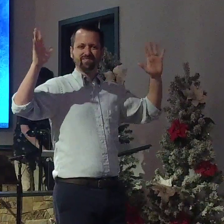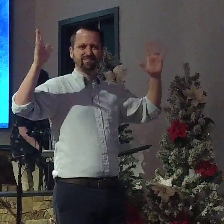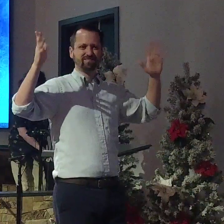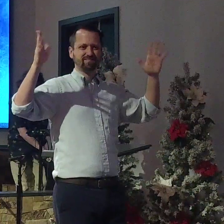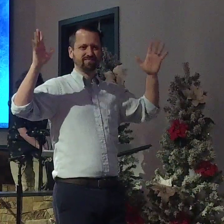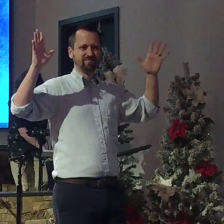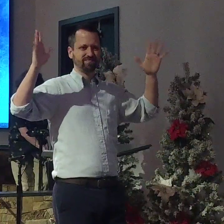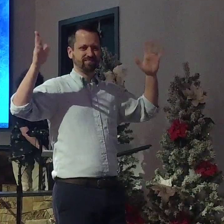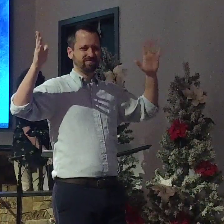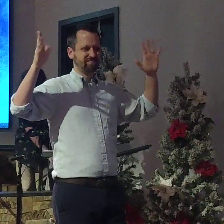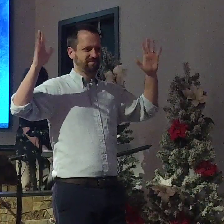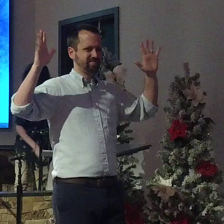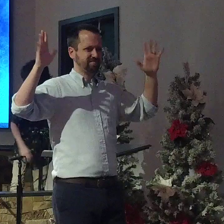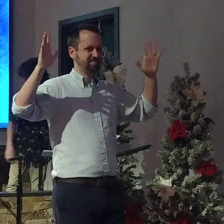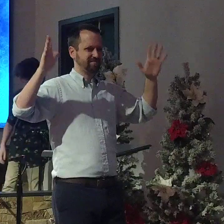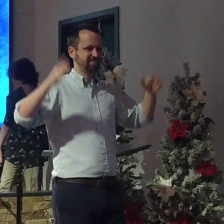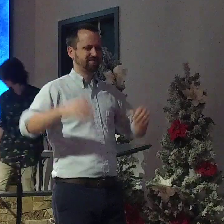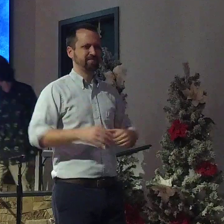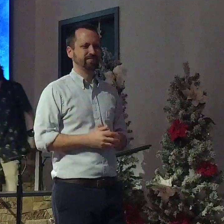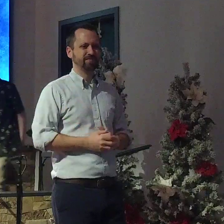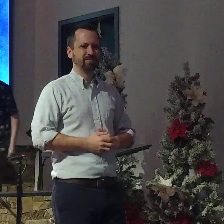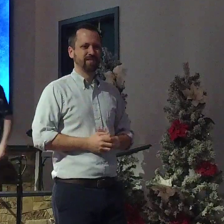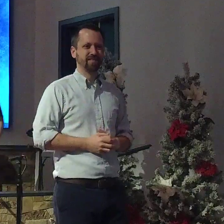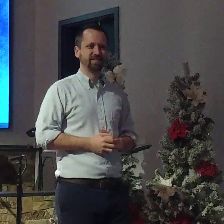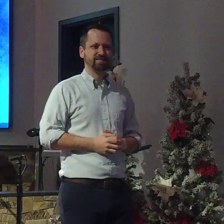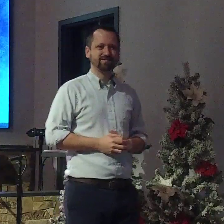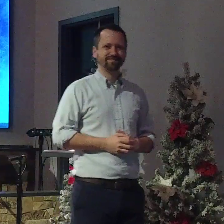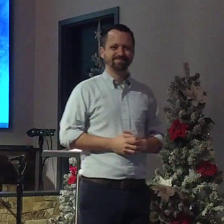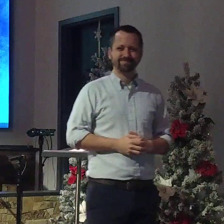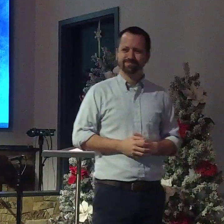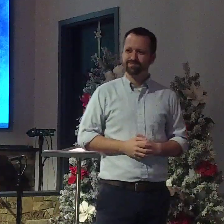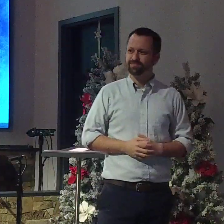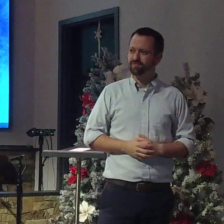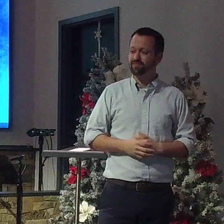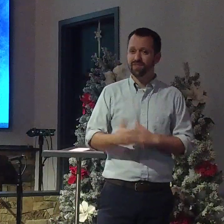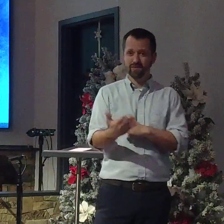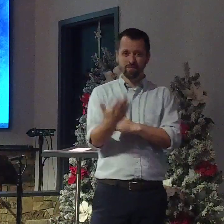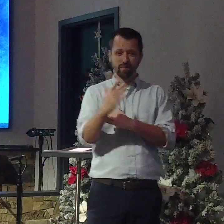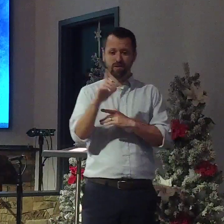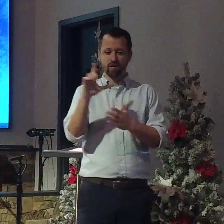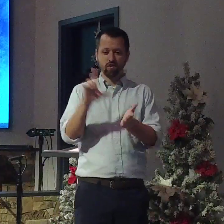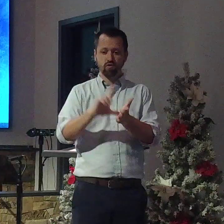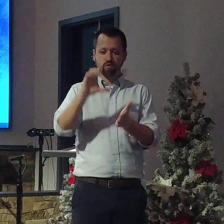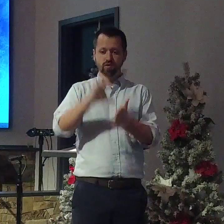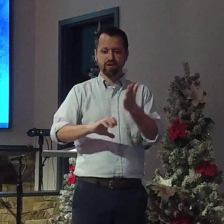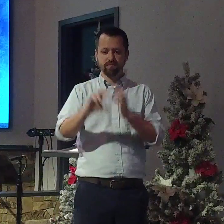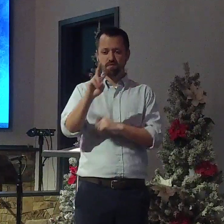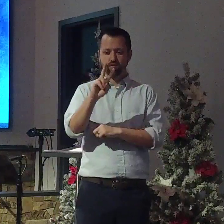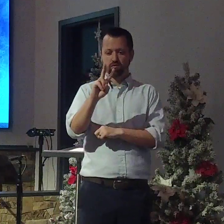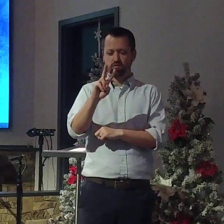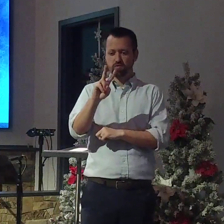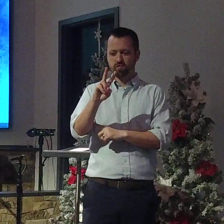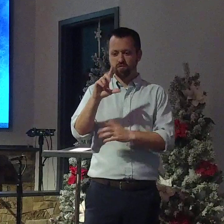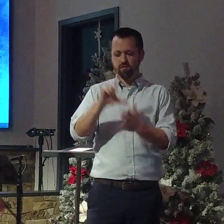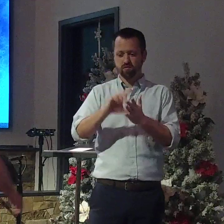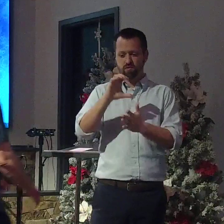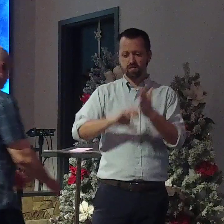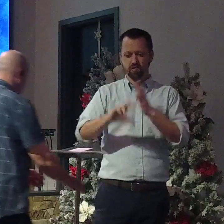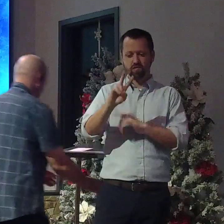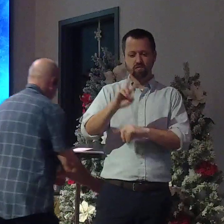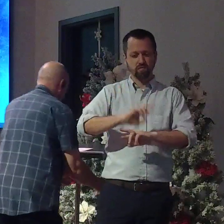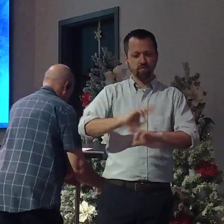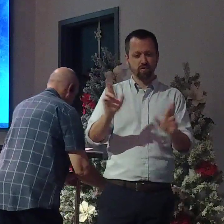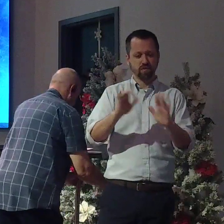has given us this salvation, Lord, but you. Lord, so we just thank you that Ephesians 8 says that it was not in us, Lord, that you gave us